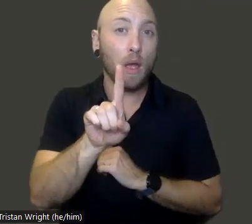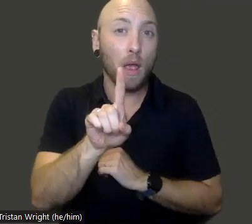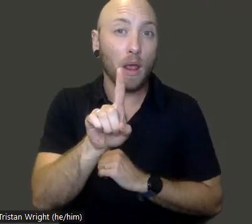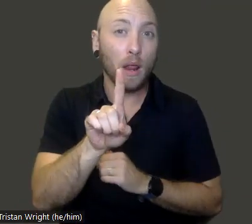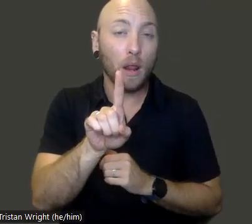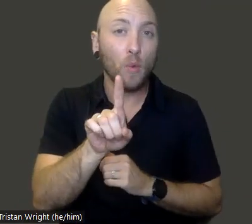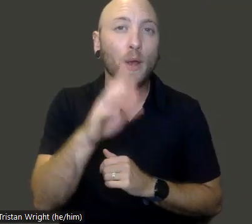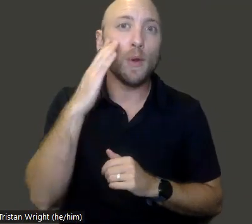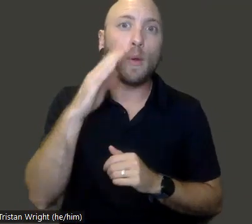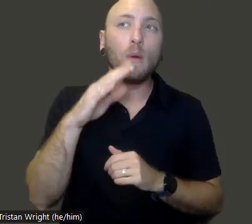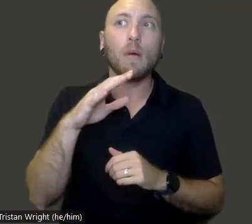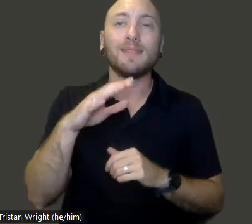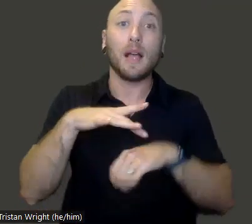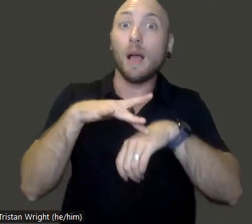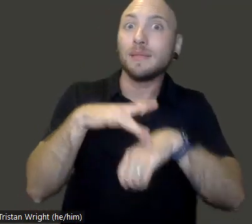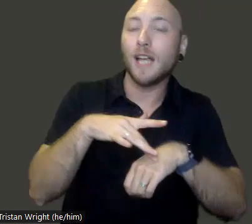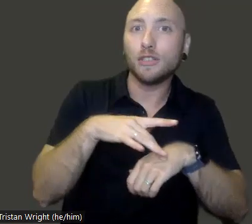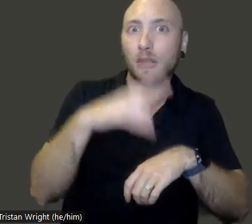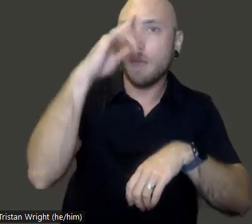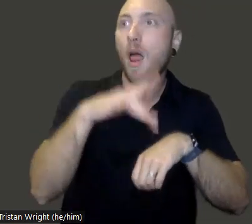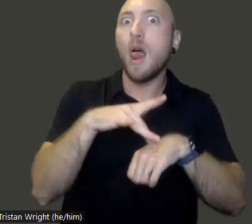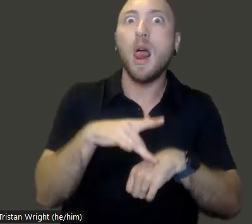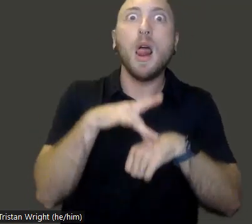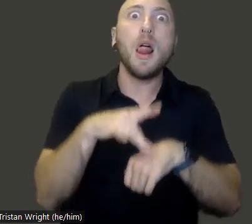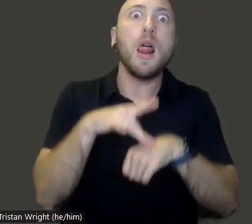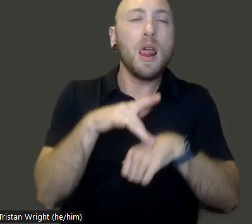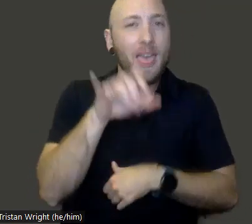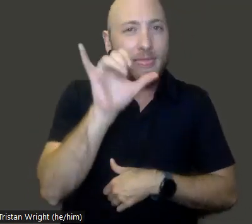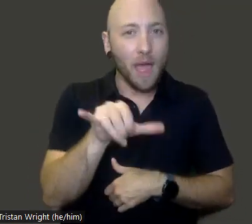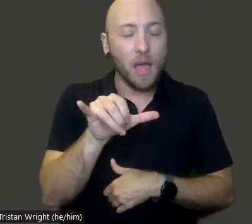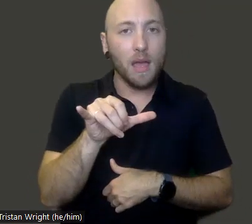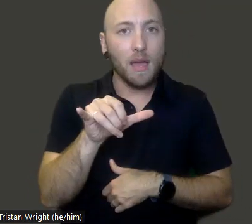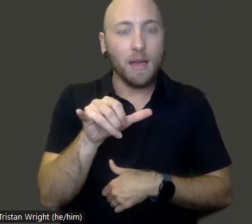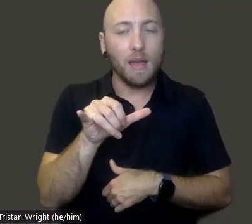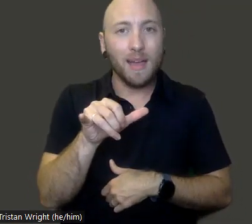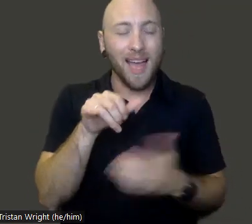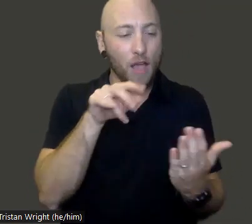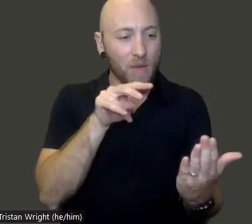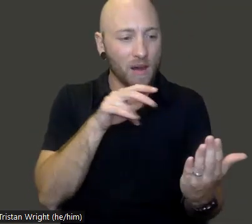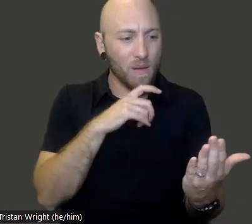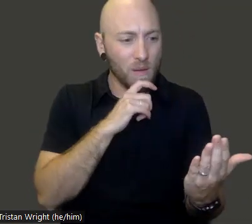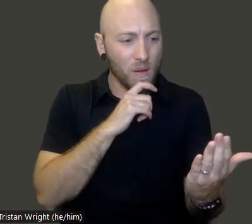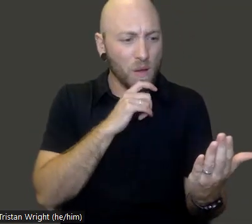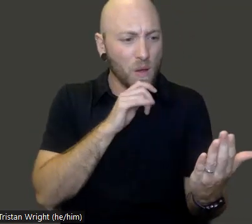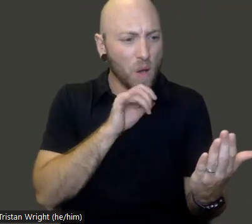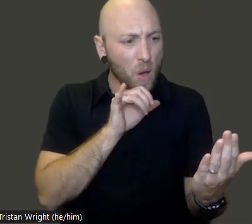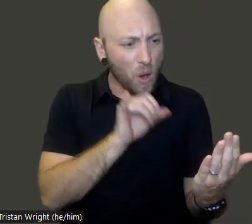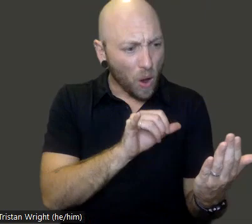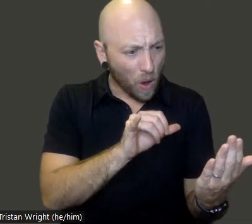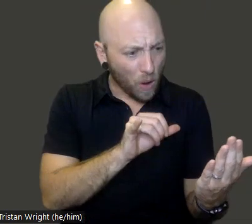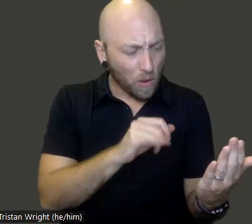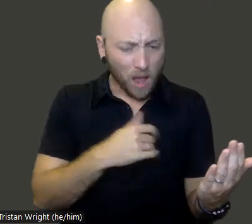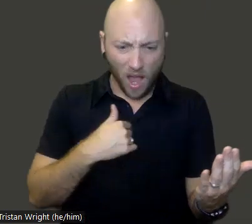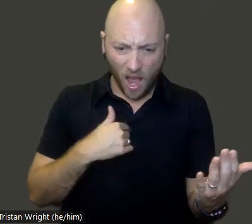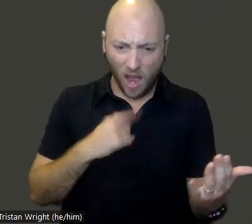about the obsession of the mind, right? And that it finally explained why I couldn't keep those promises. You know, when I would make those